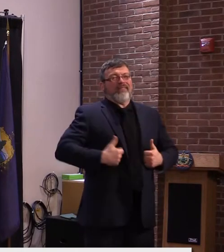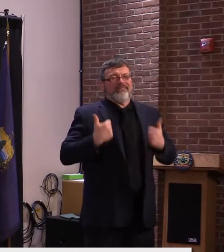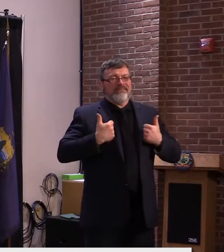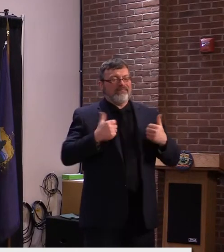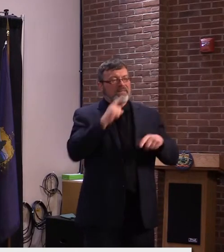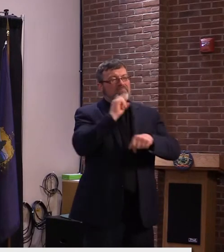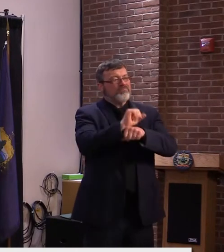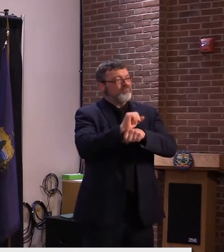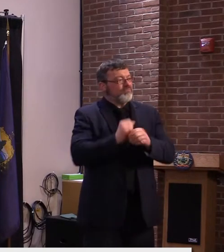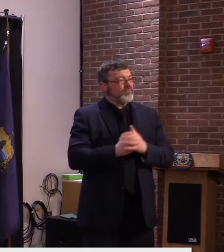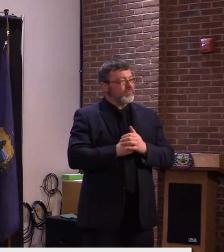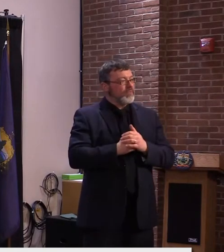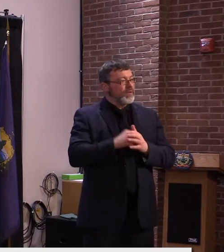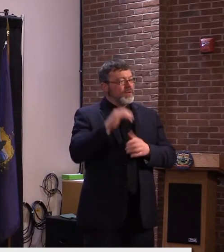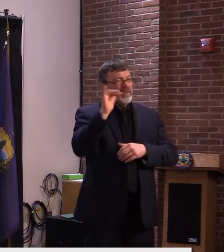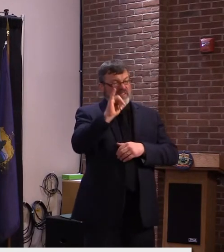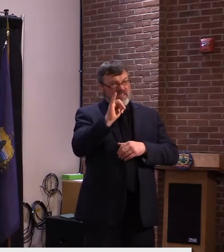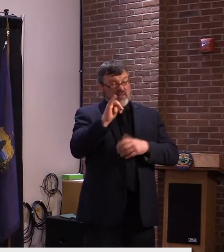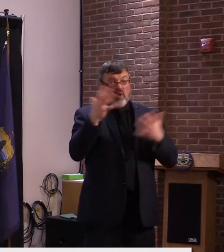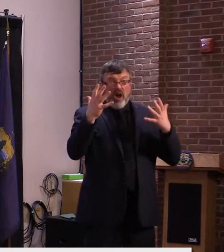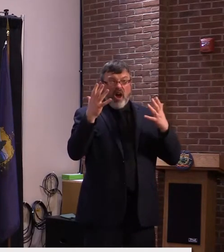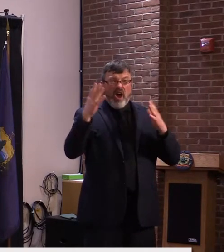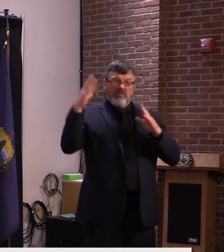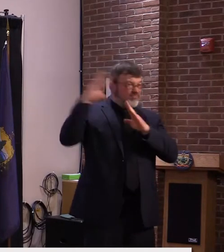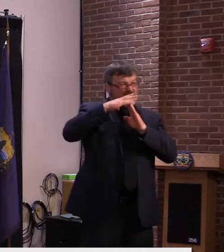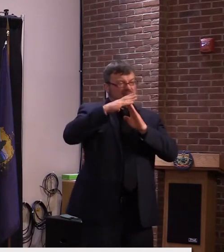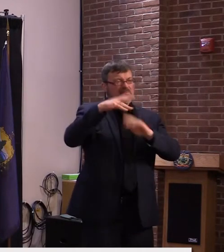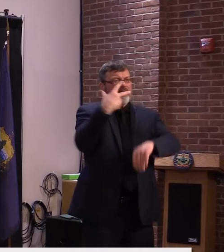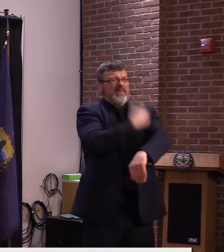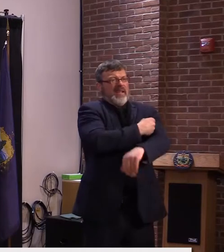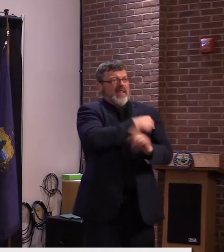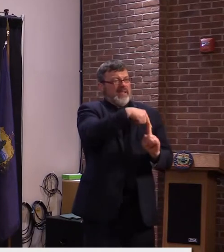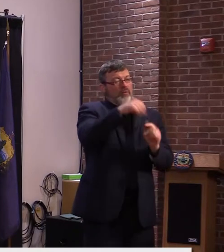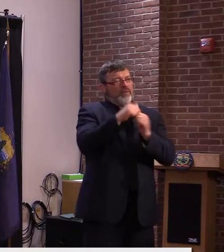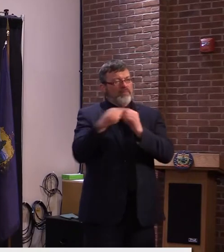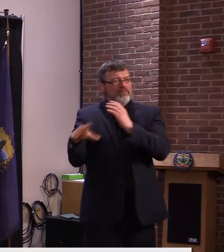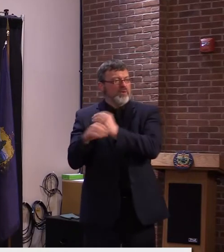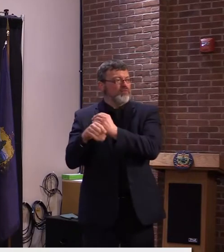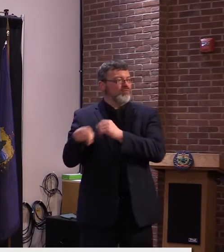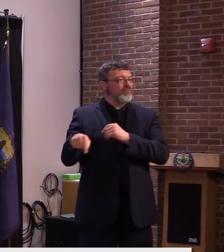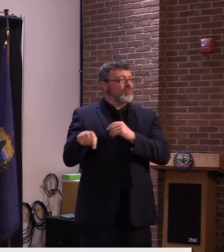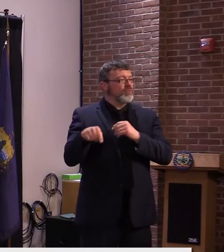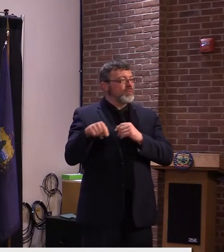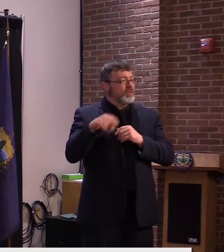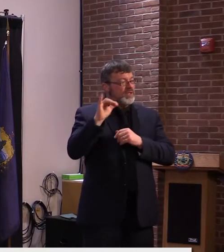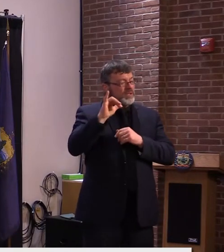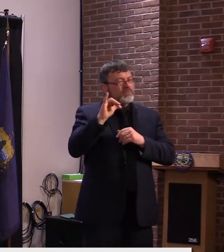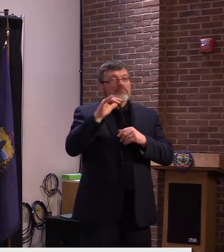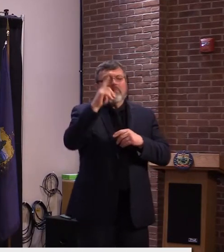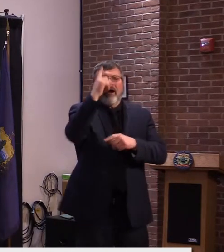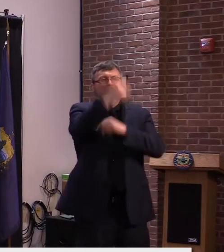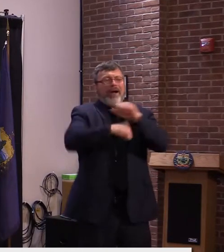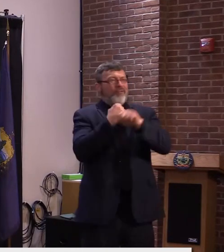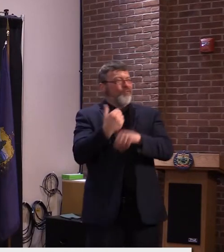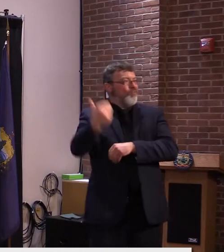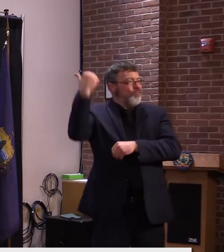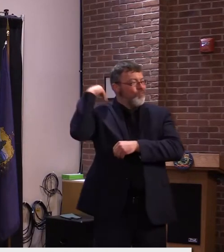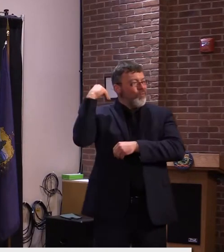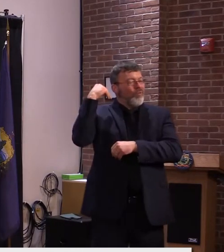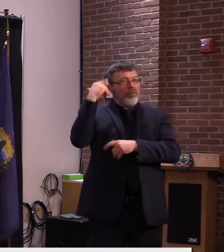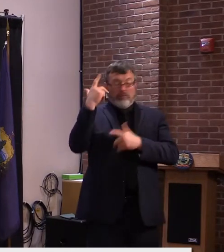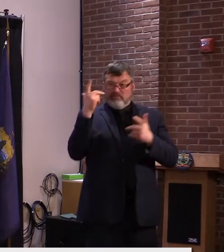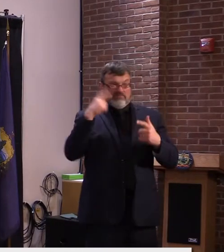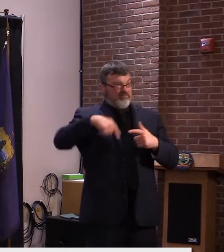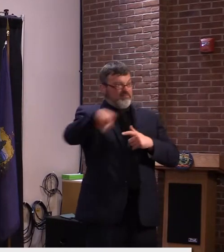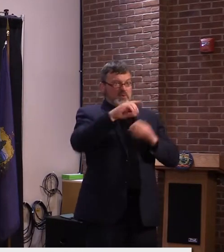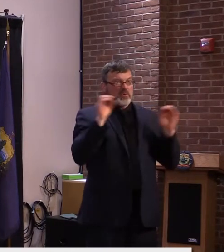tool we have in the pandemic. Remember that just a year ago, many of us had little to no defense against